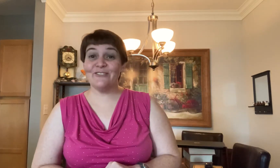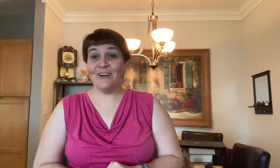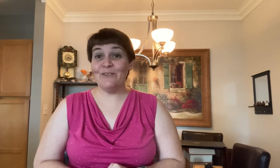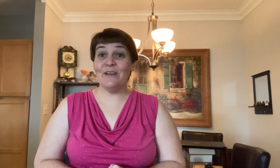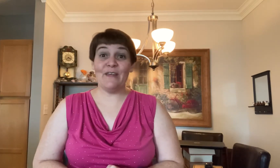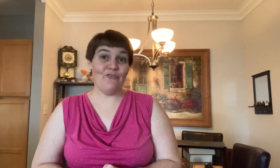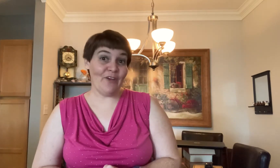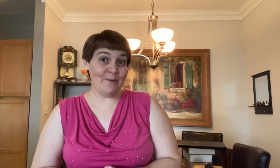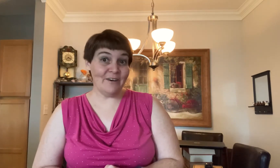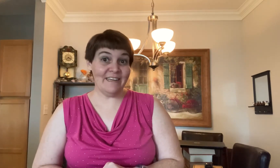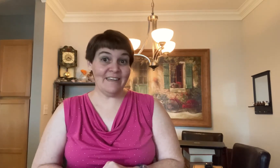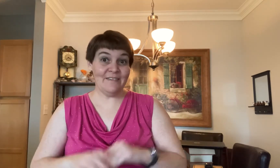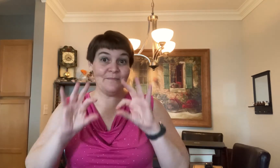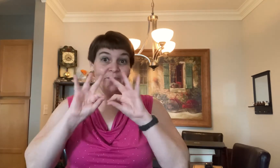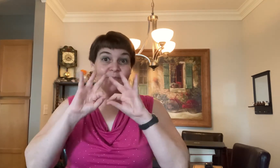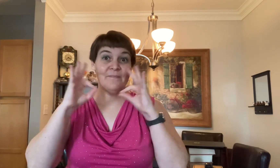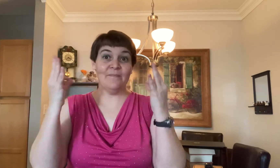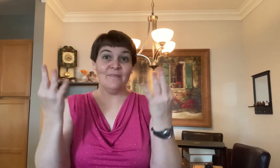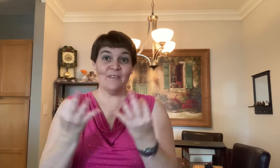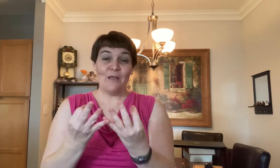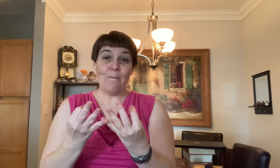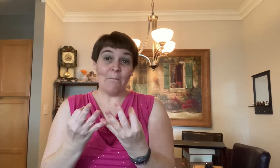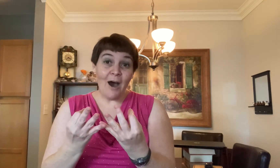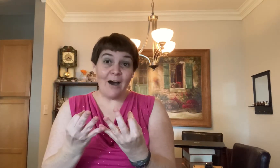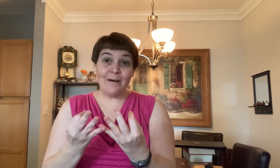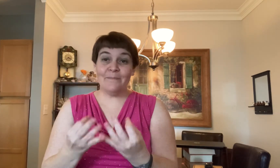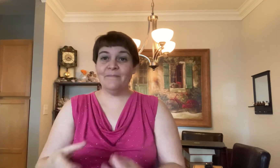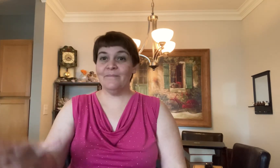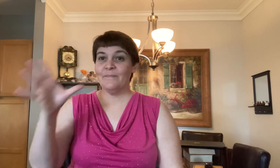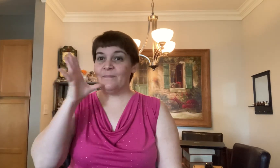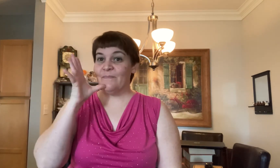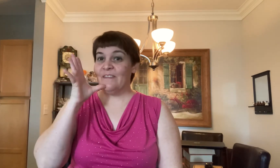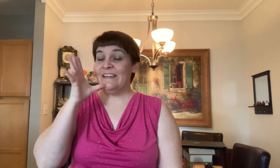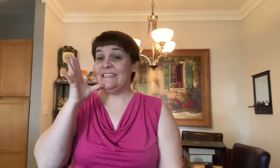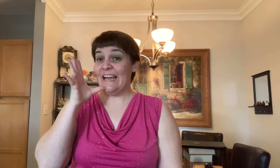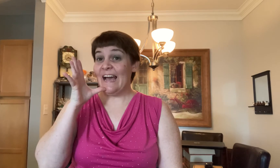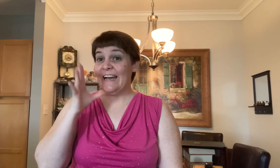starting with family, mom, dad,